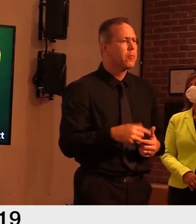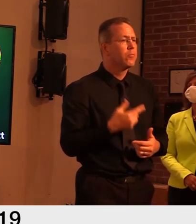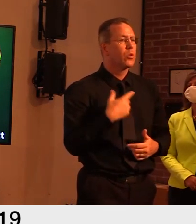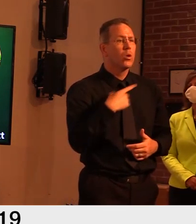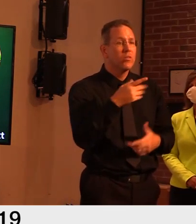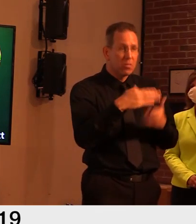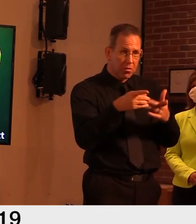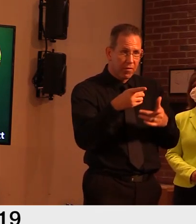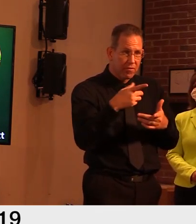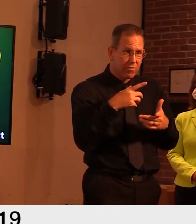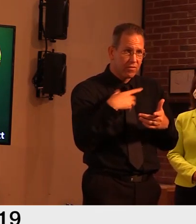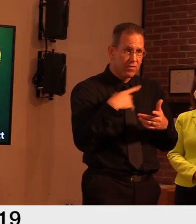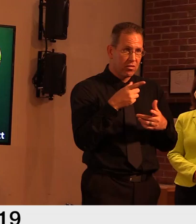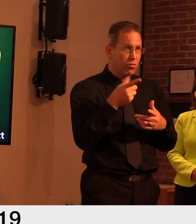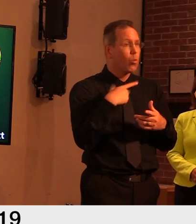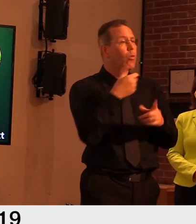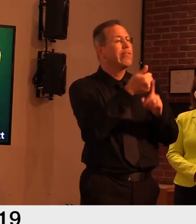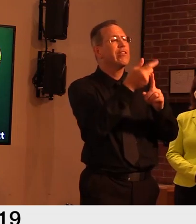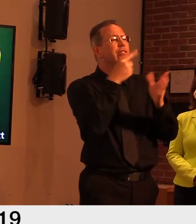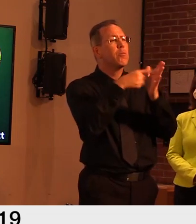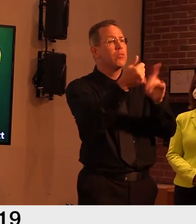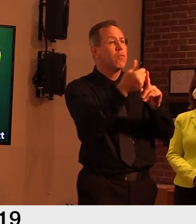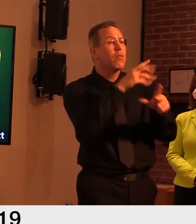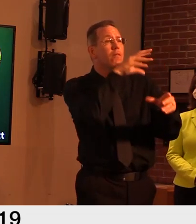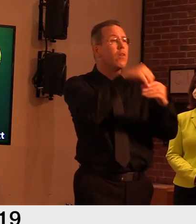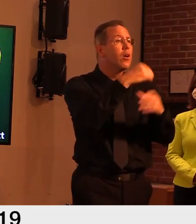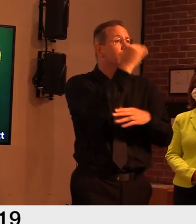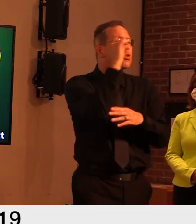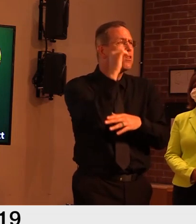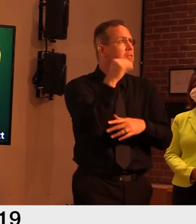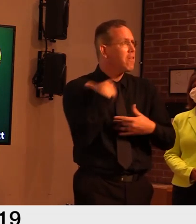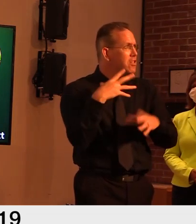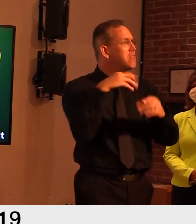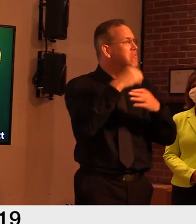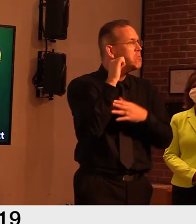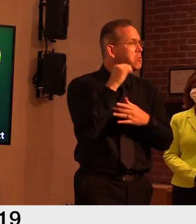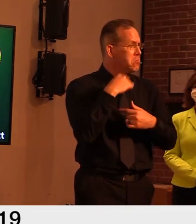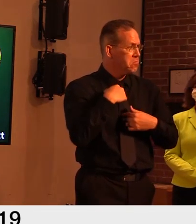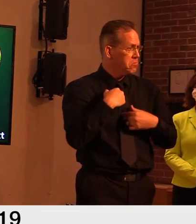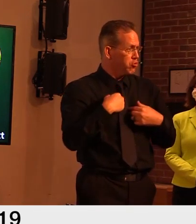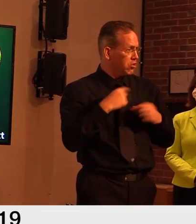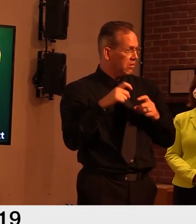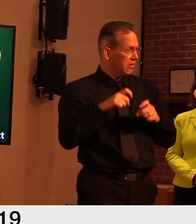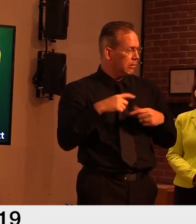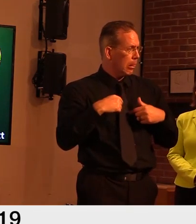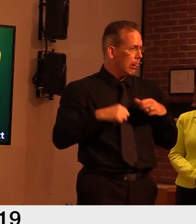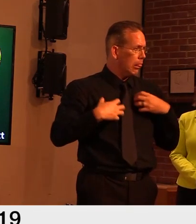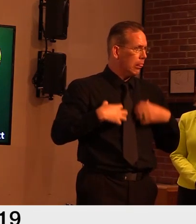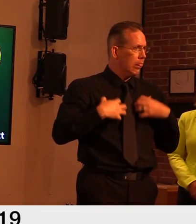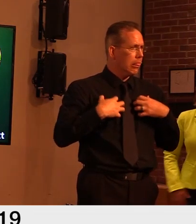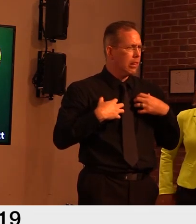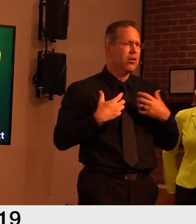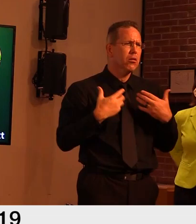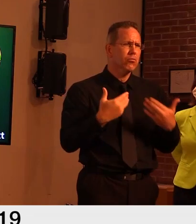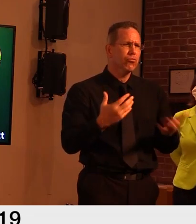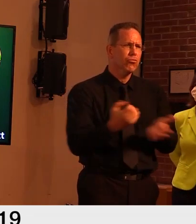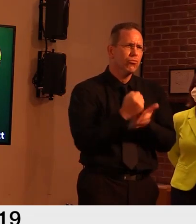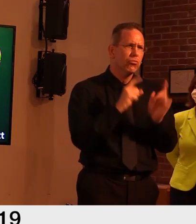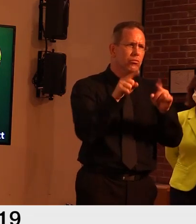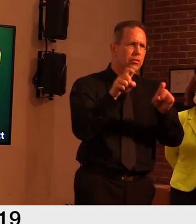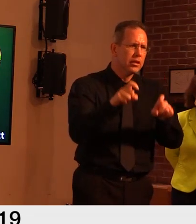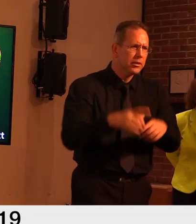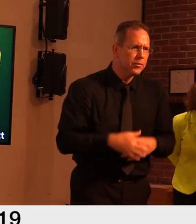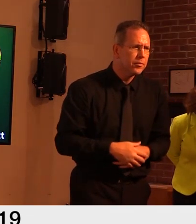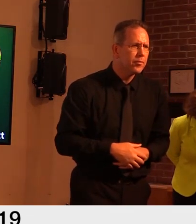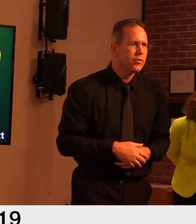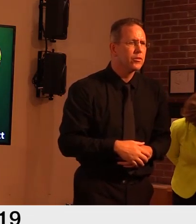make sure those ways get happen. But at the same time, there's still room for Vermonters who may have attended a